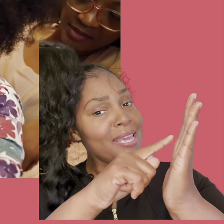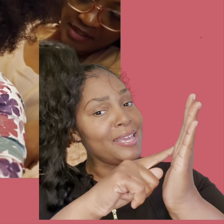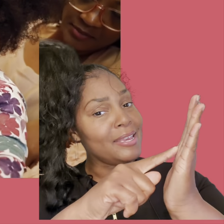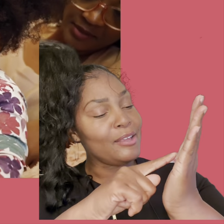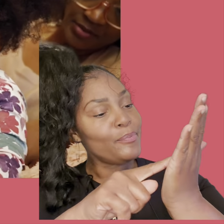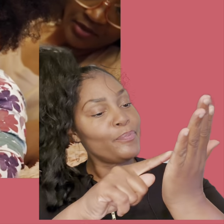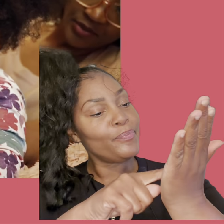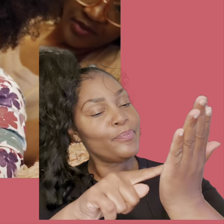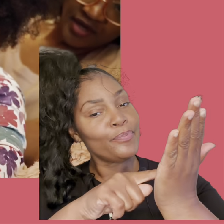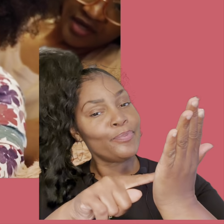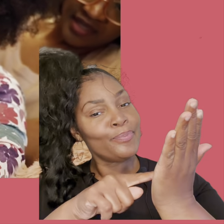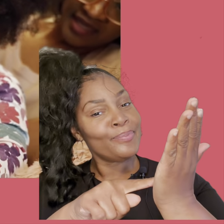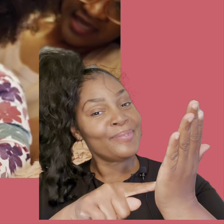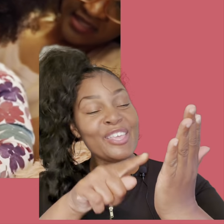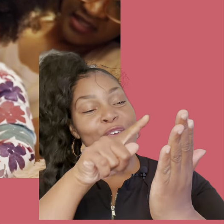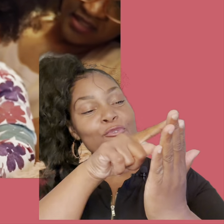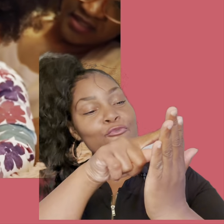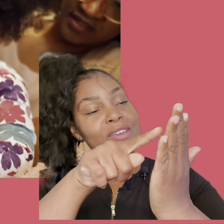Read.